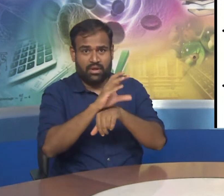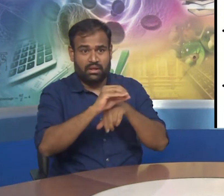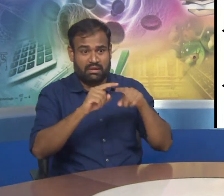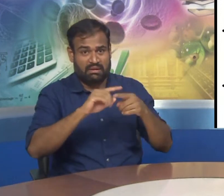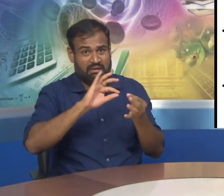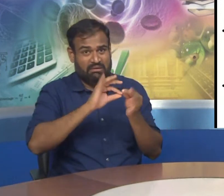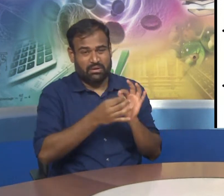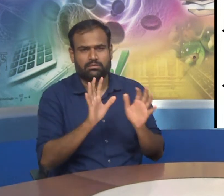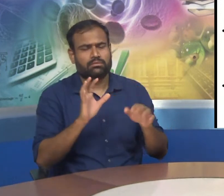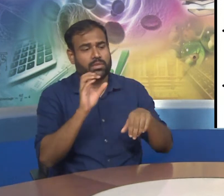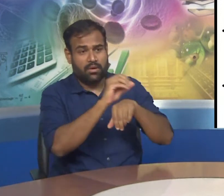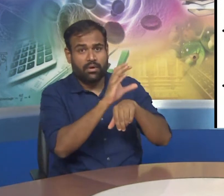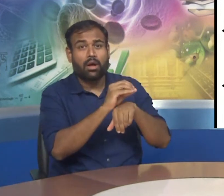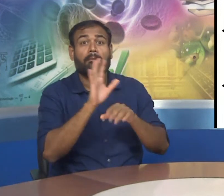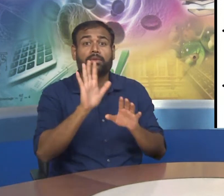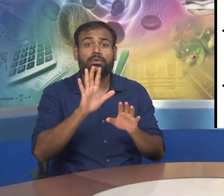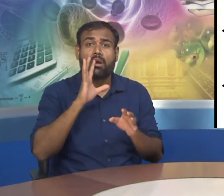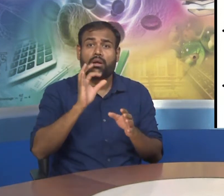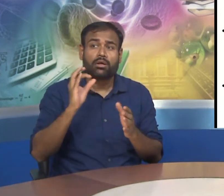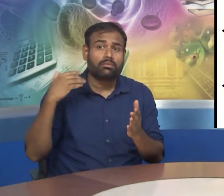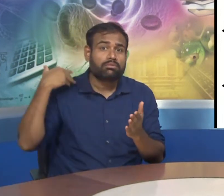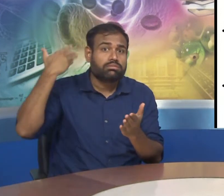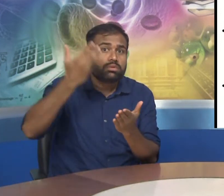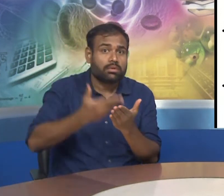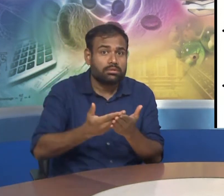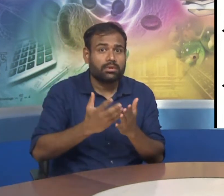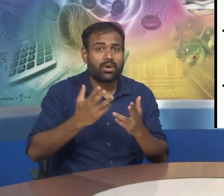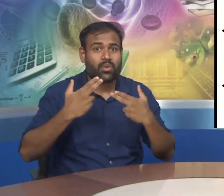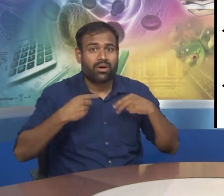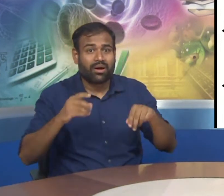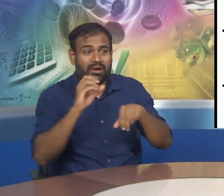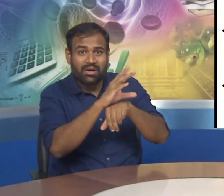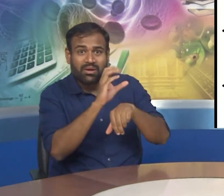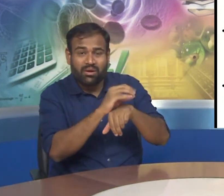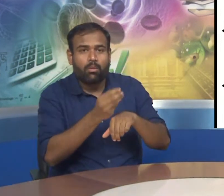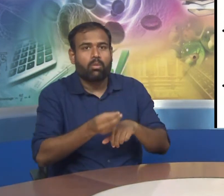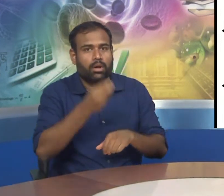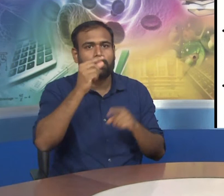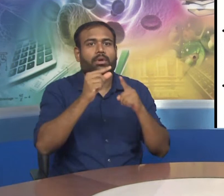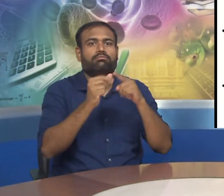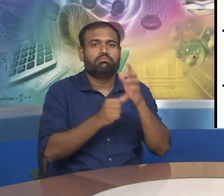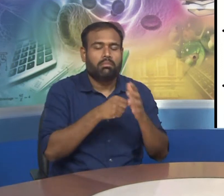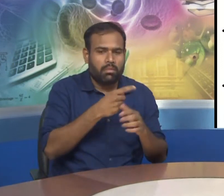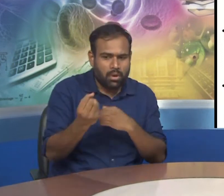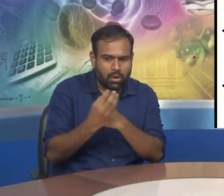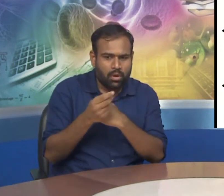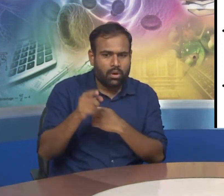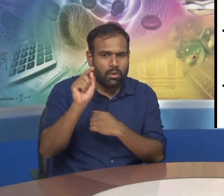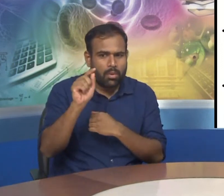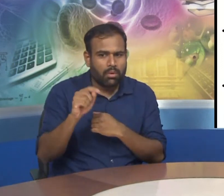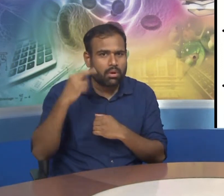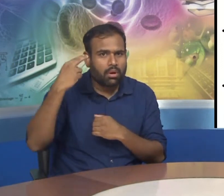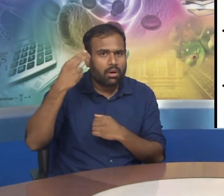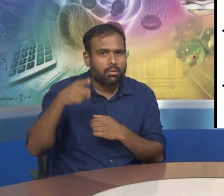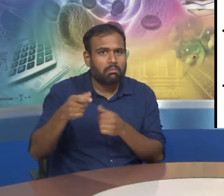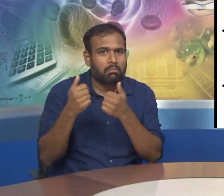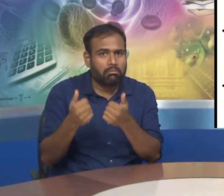The advice of the court is not binding on the President. So far, whenever the court has given its advice,